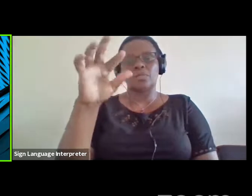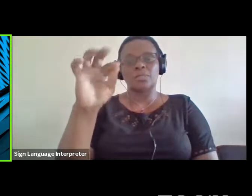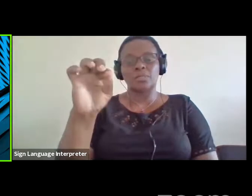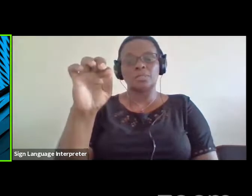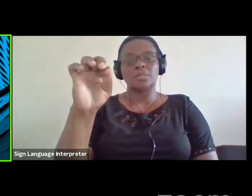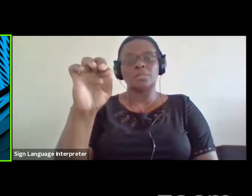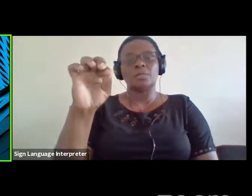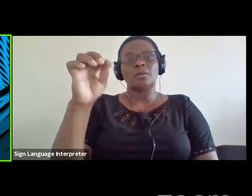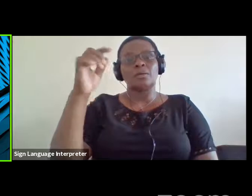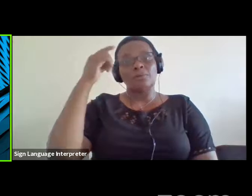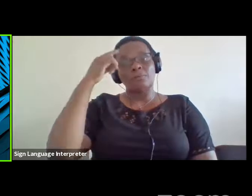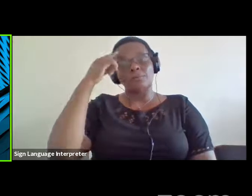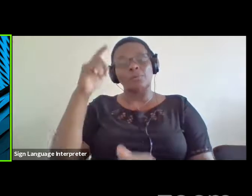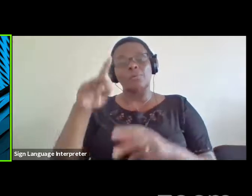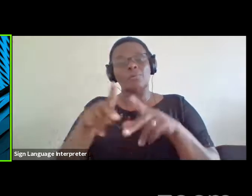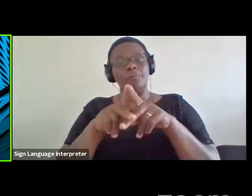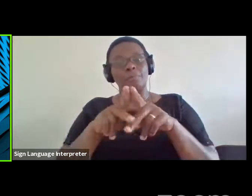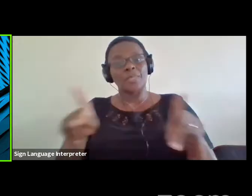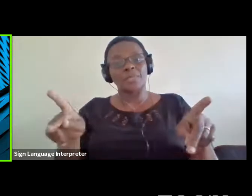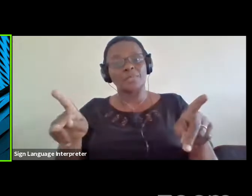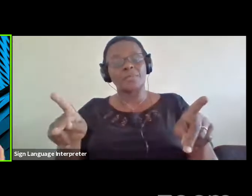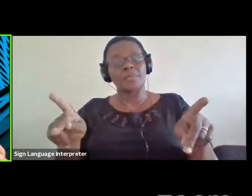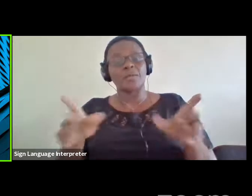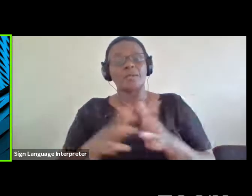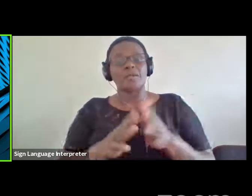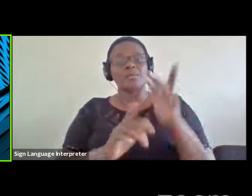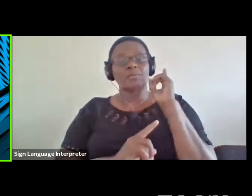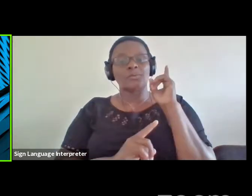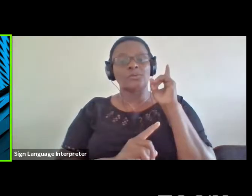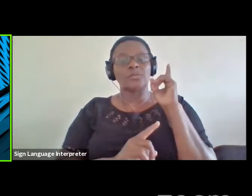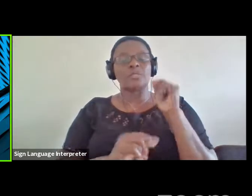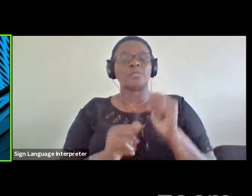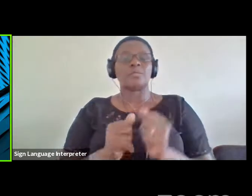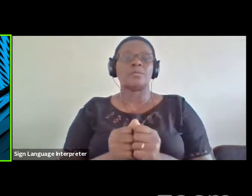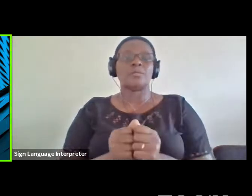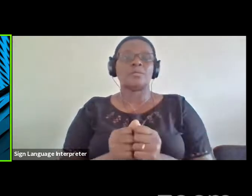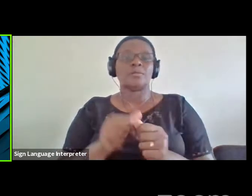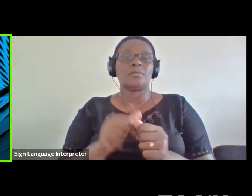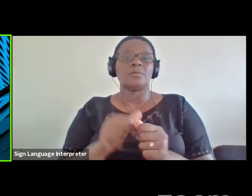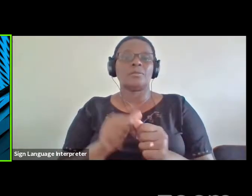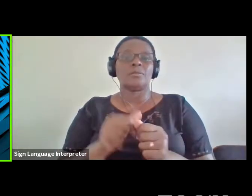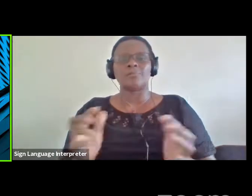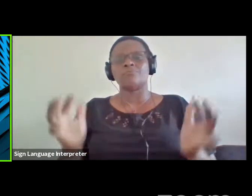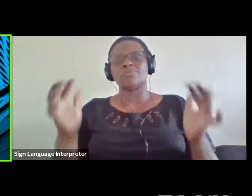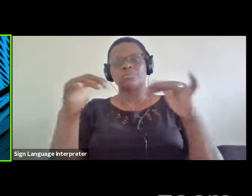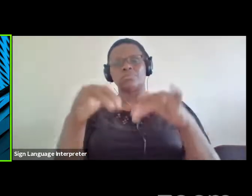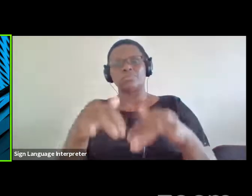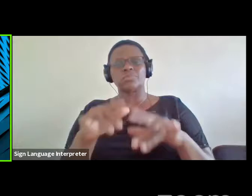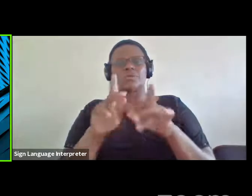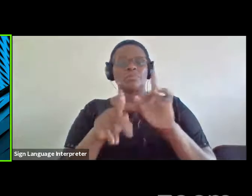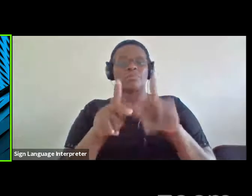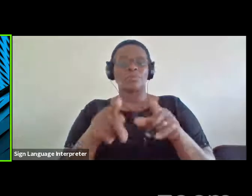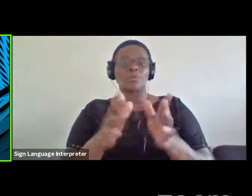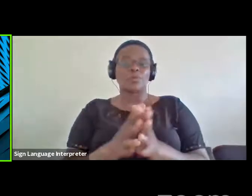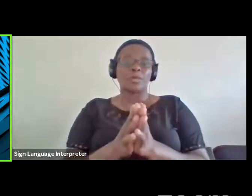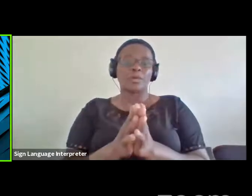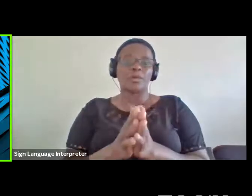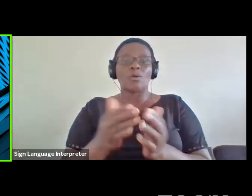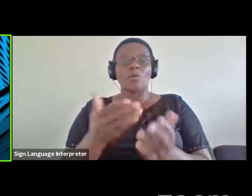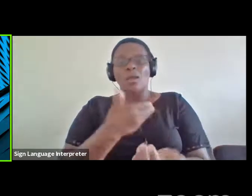within Cyberspace is an initiative that brings people together collectively. We have